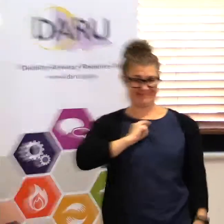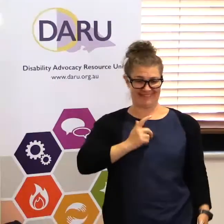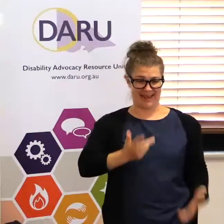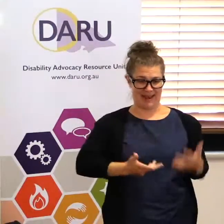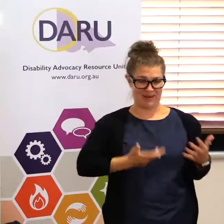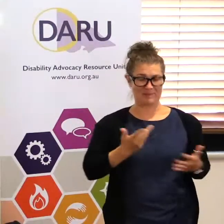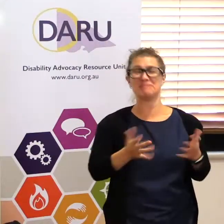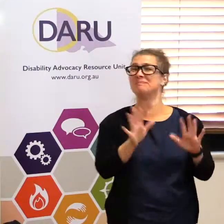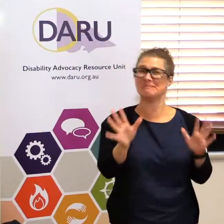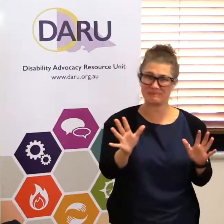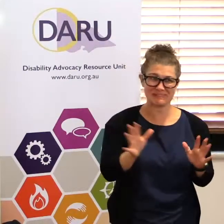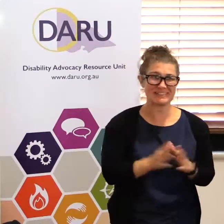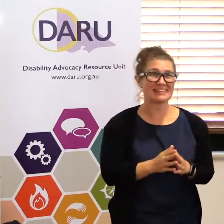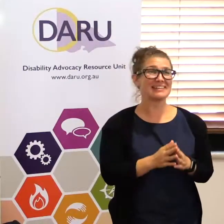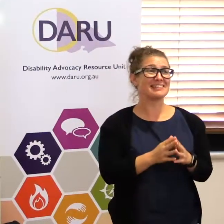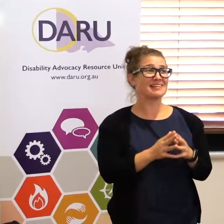many